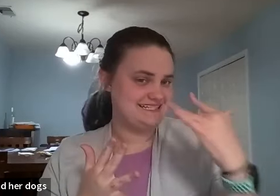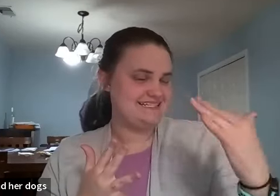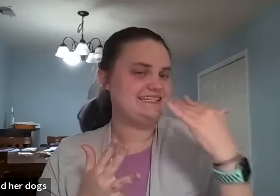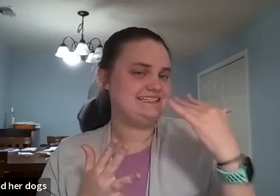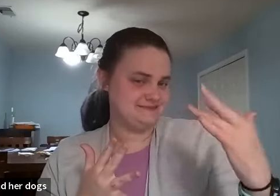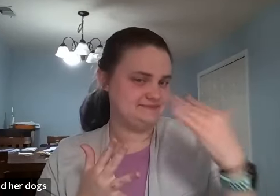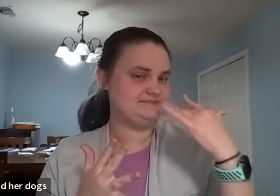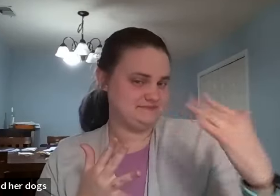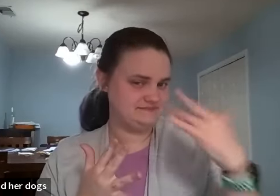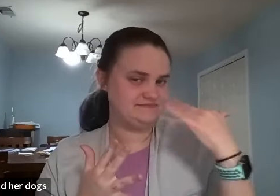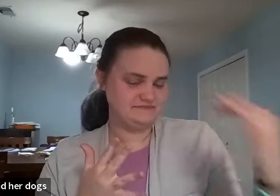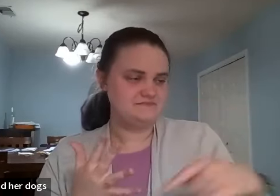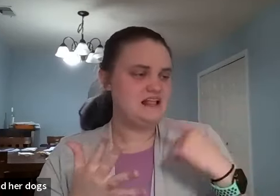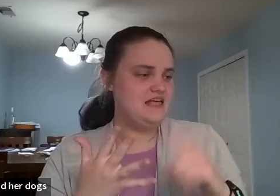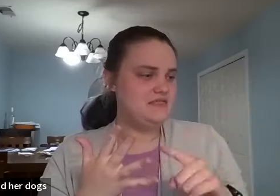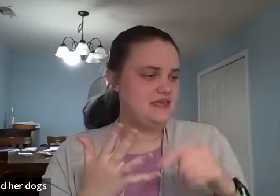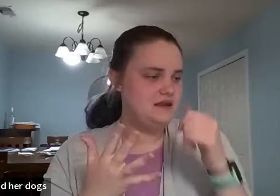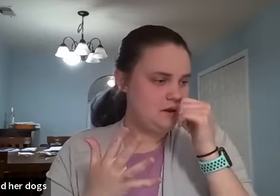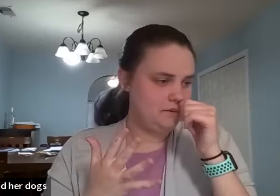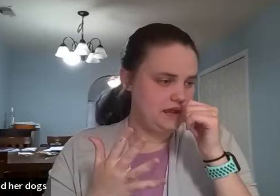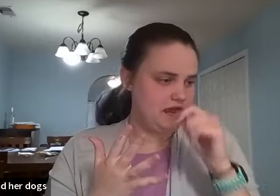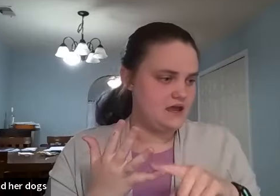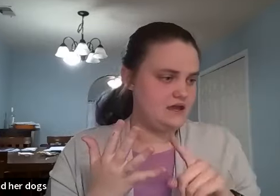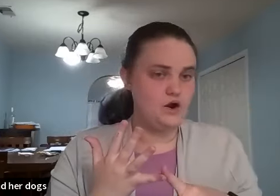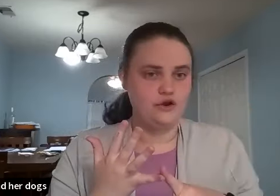spicy. Mm-hmm. And then we had our